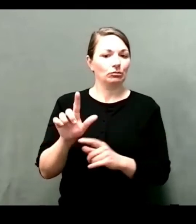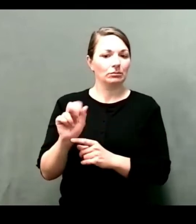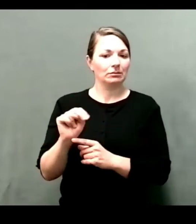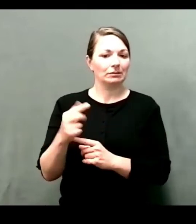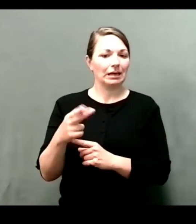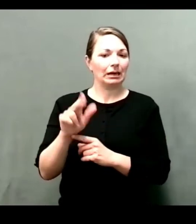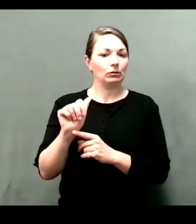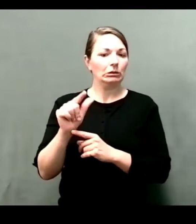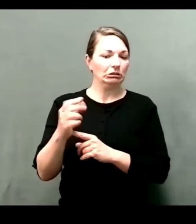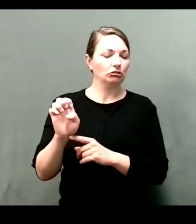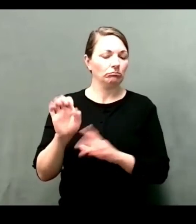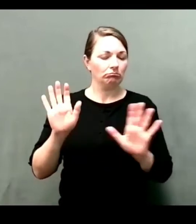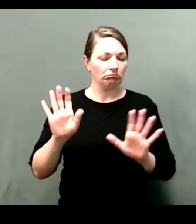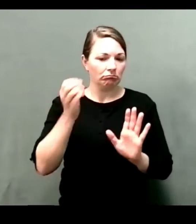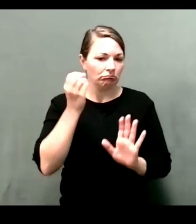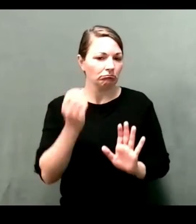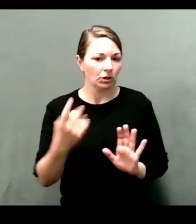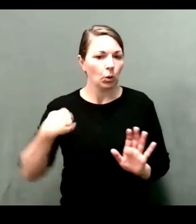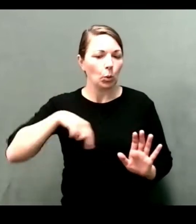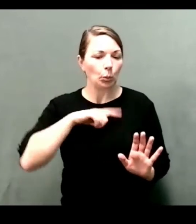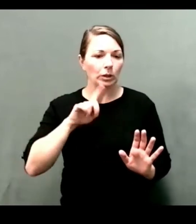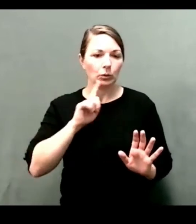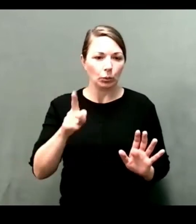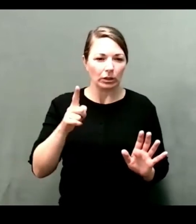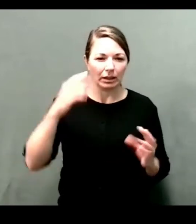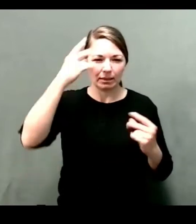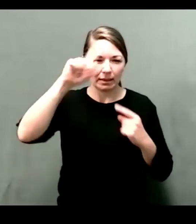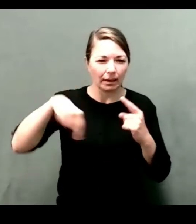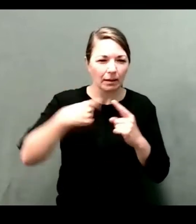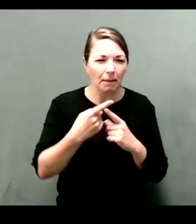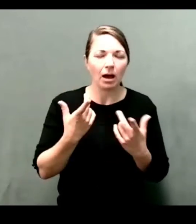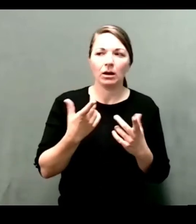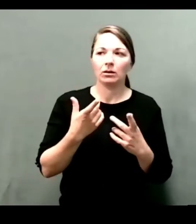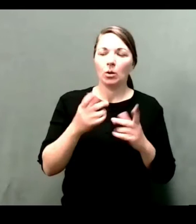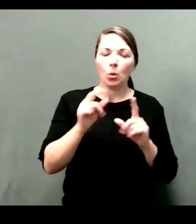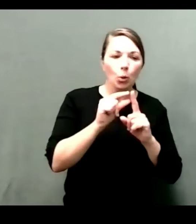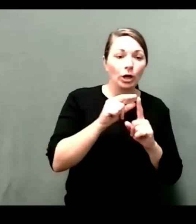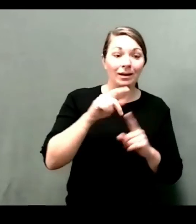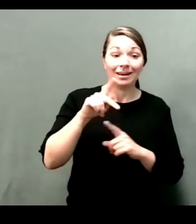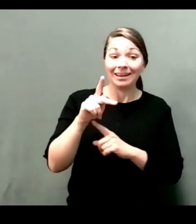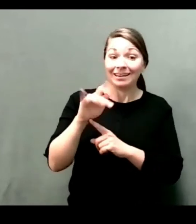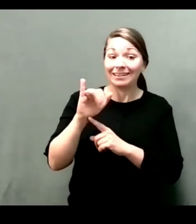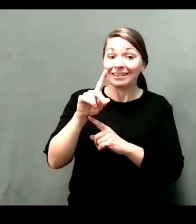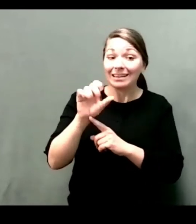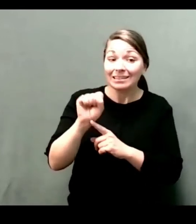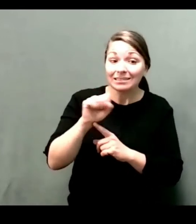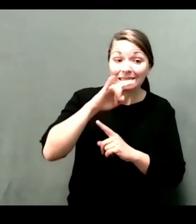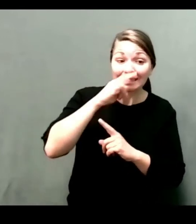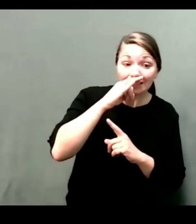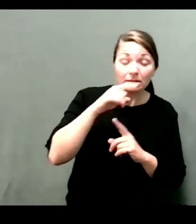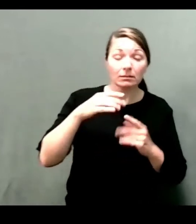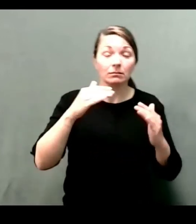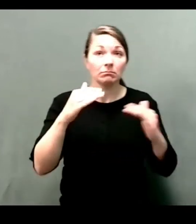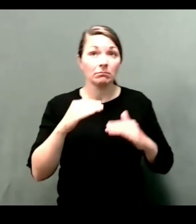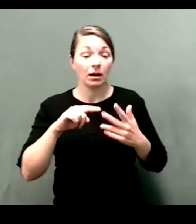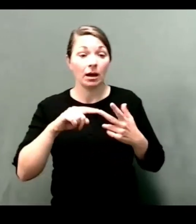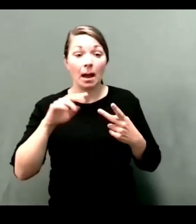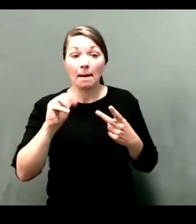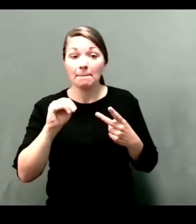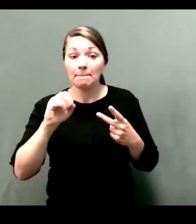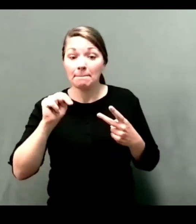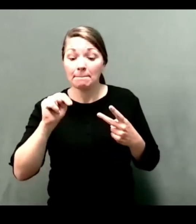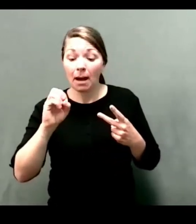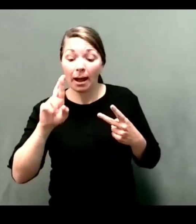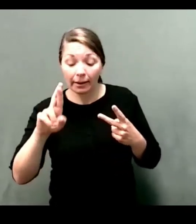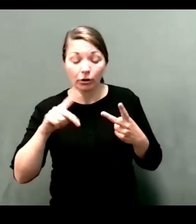been intentional in this document with trying to think about the connotation of words like kids or minor or, alleged victim